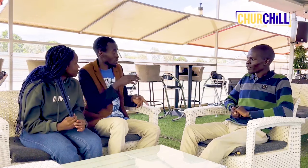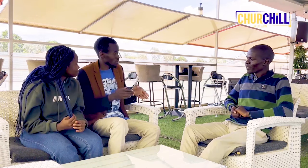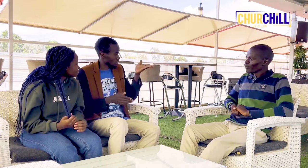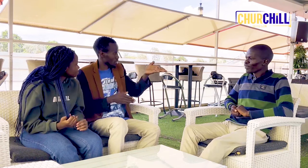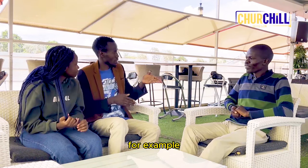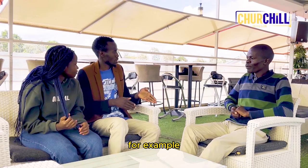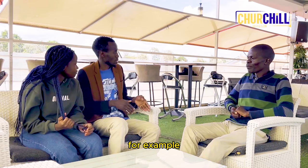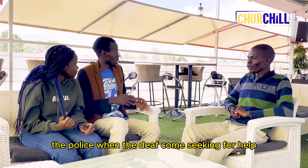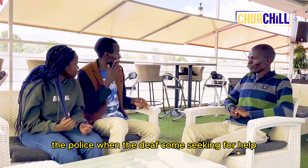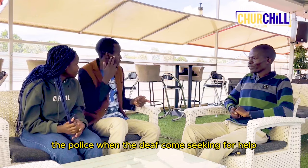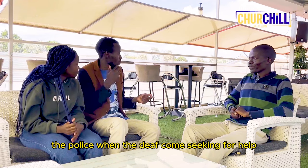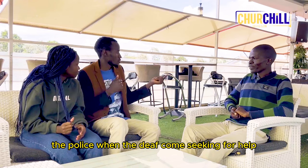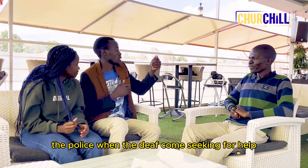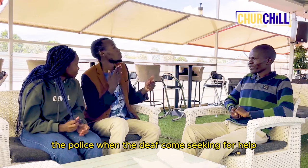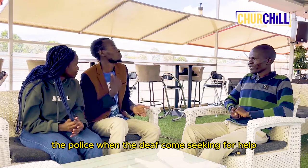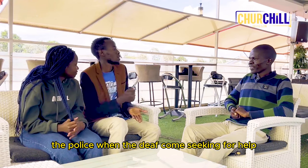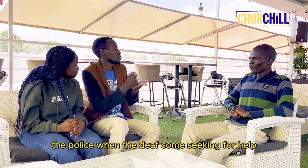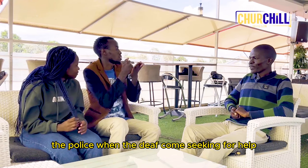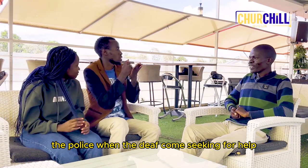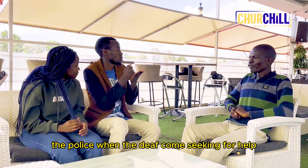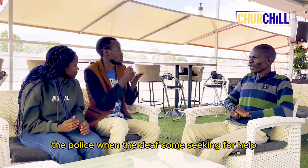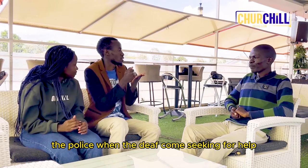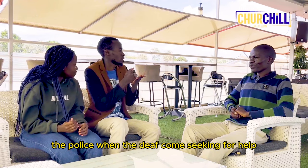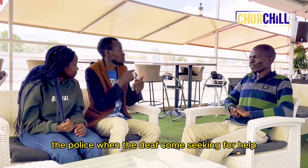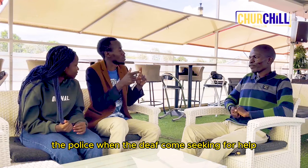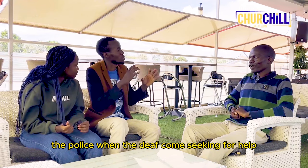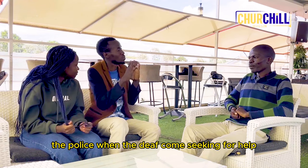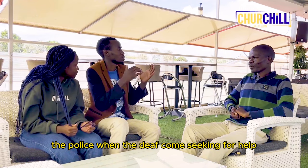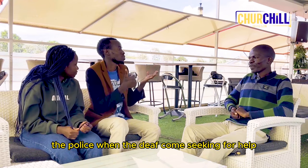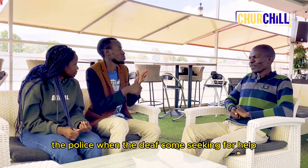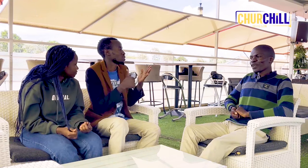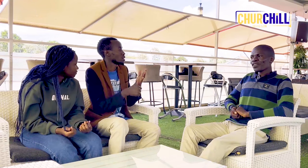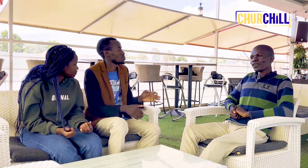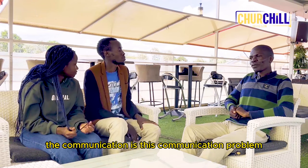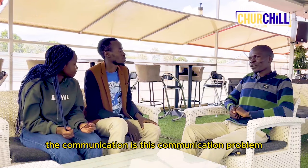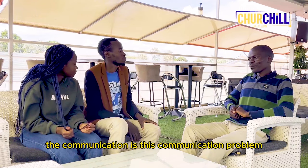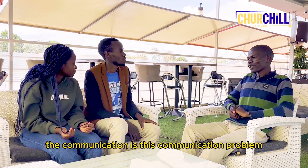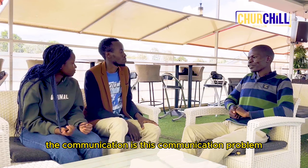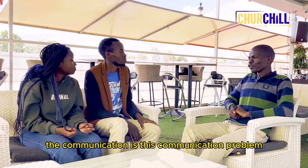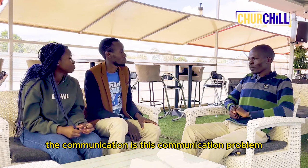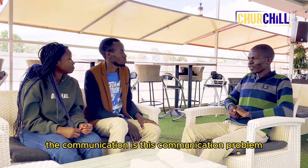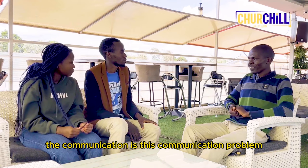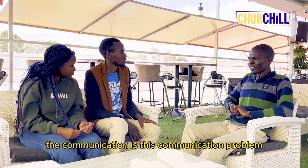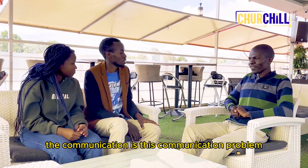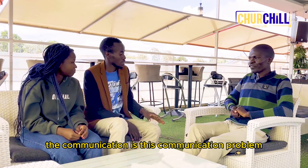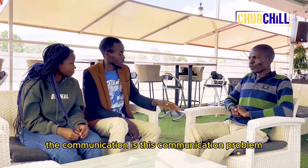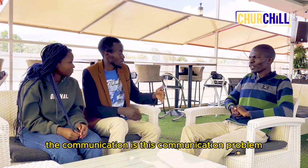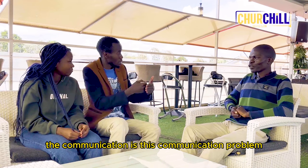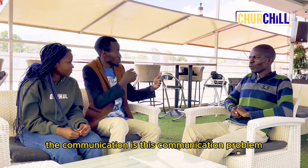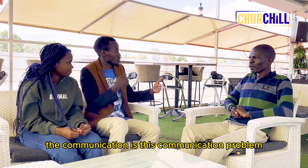For example, the police, when the deaf come seeking for help, there is a communication problem.